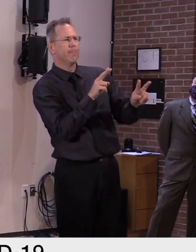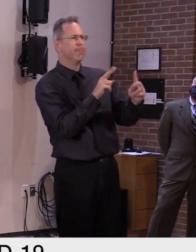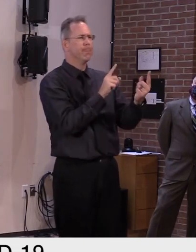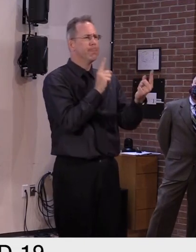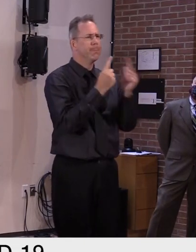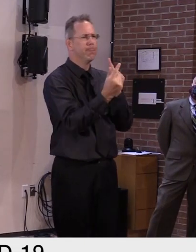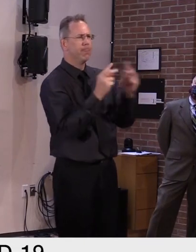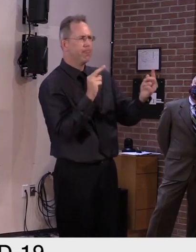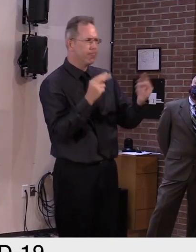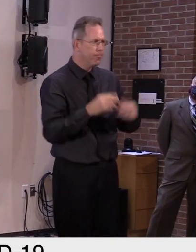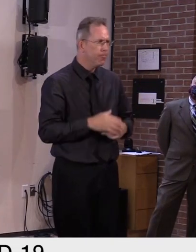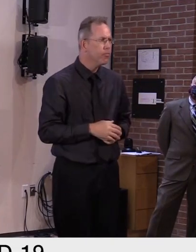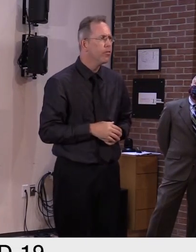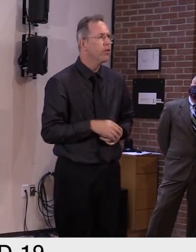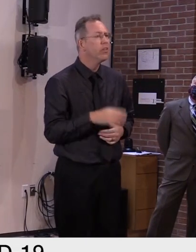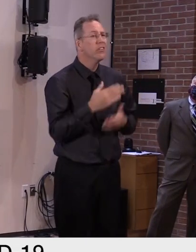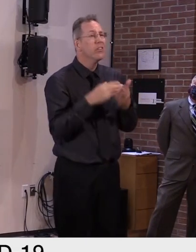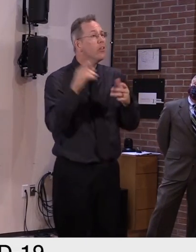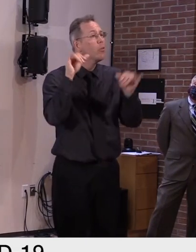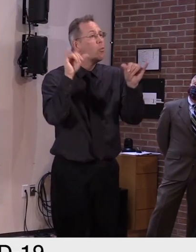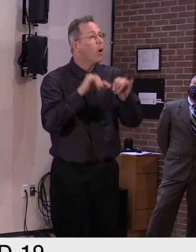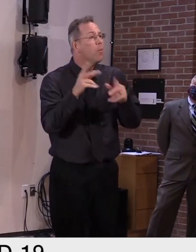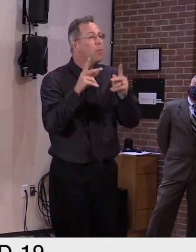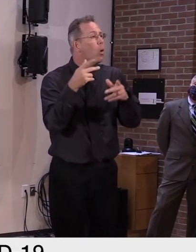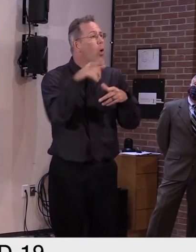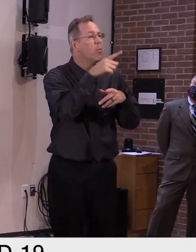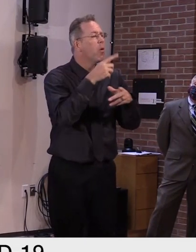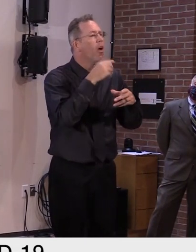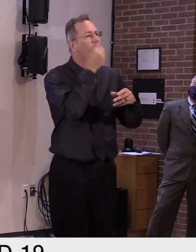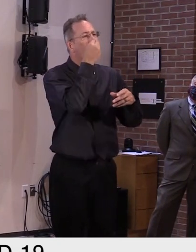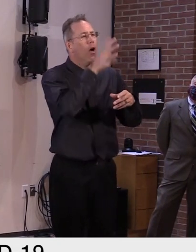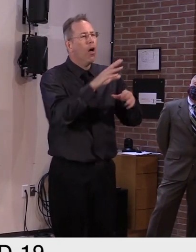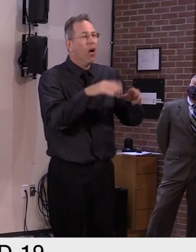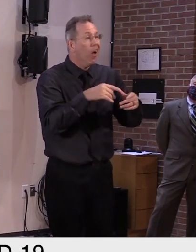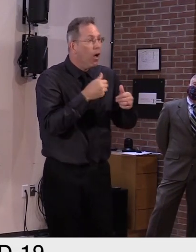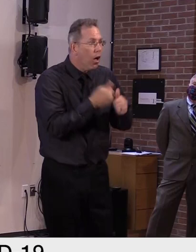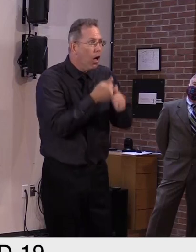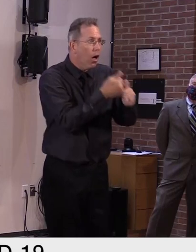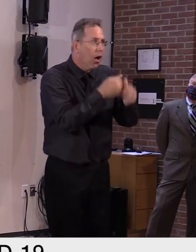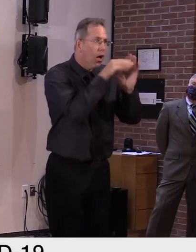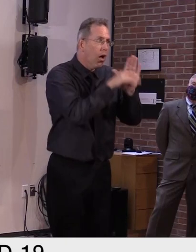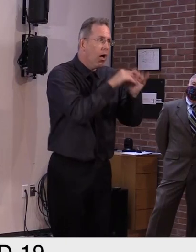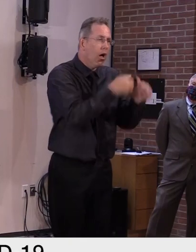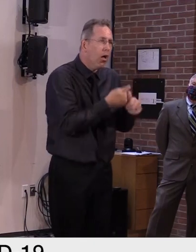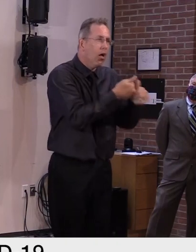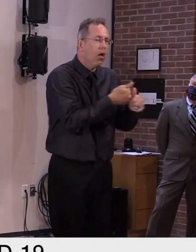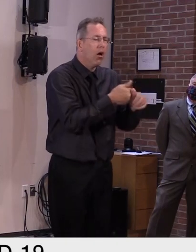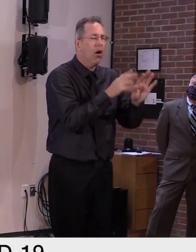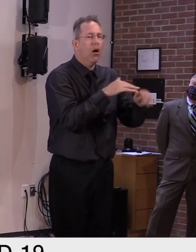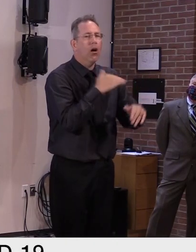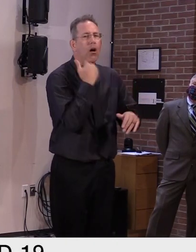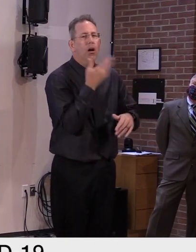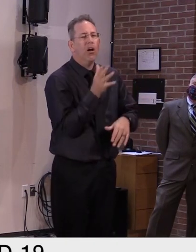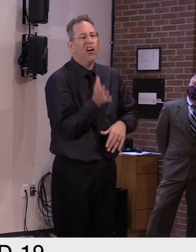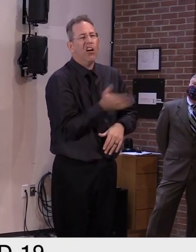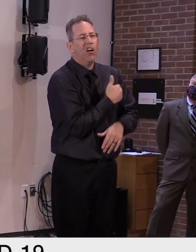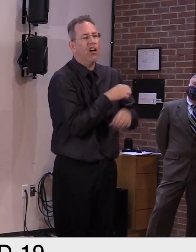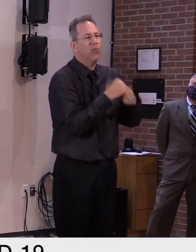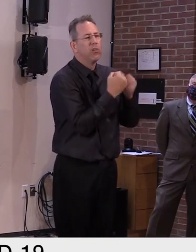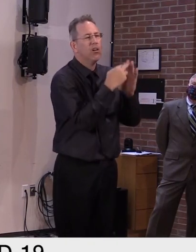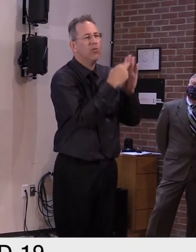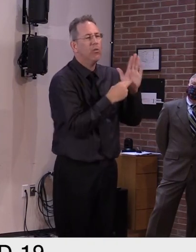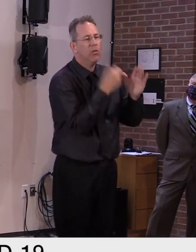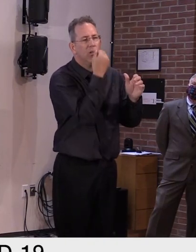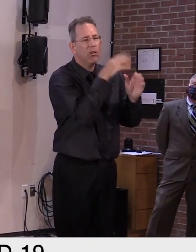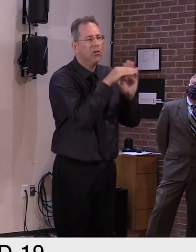our guard down because we're tired of it. And I get that. I get tired of it myself. But